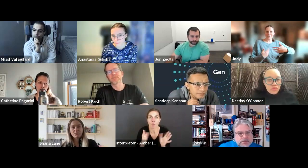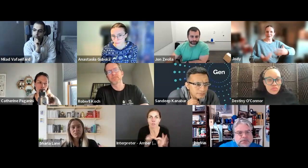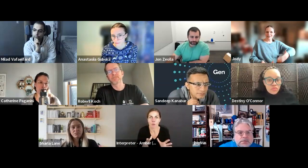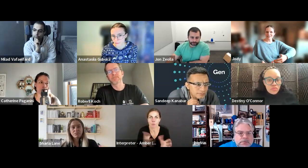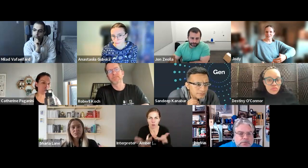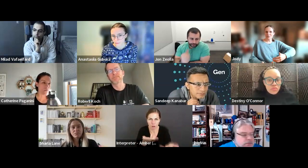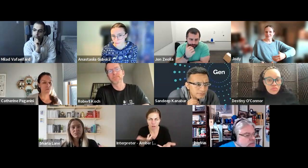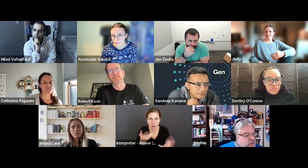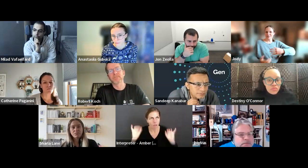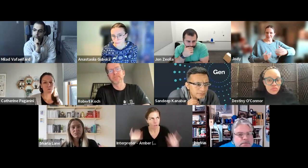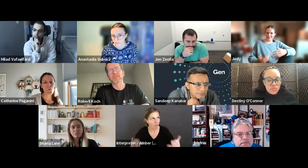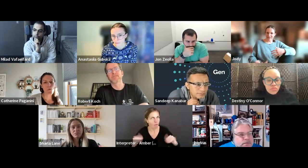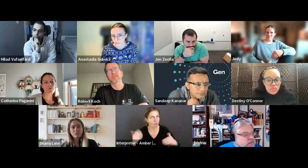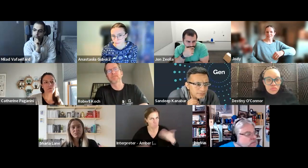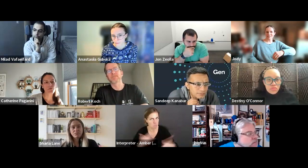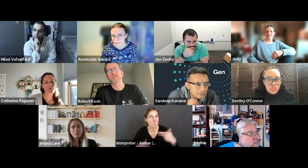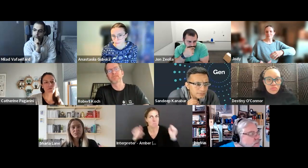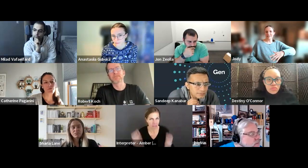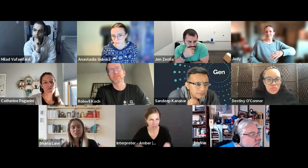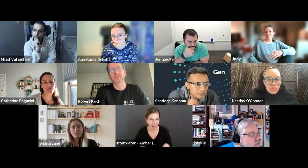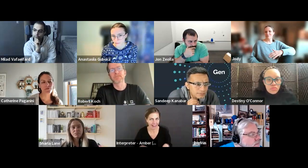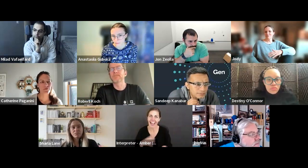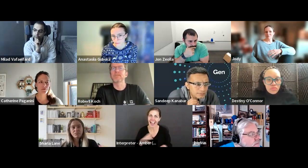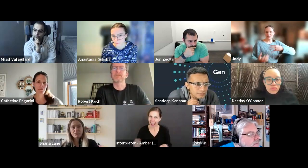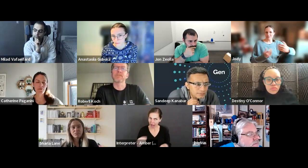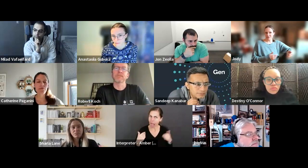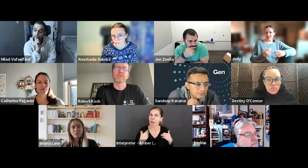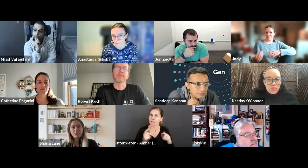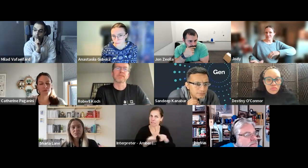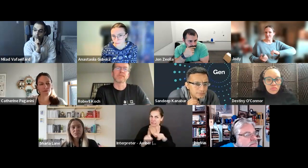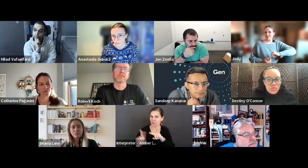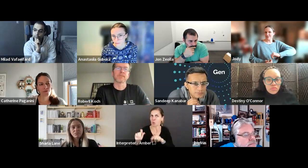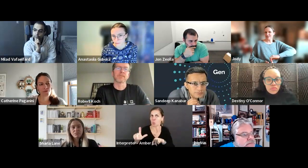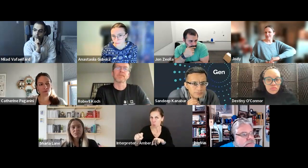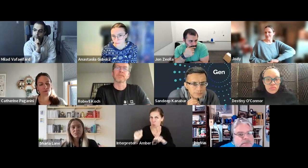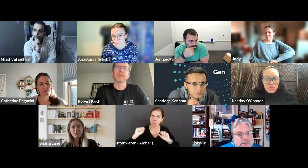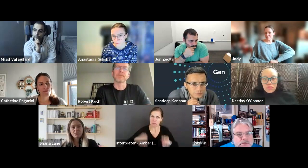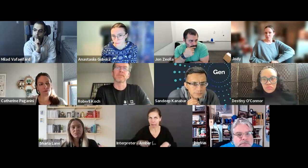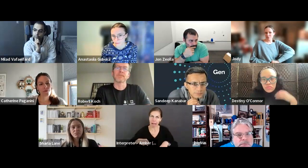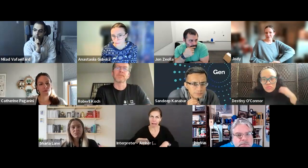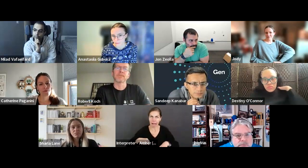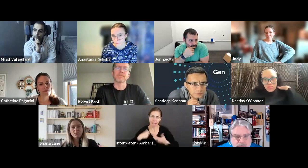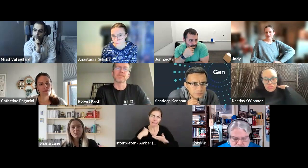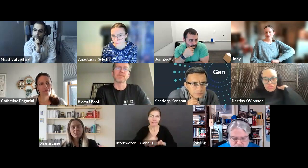there are all of these tools that will help facilitate the communication between somebody who signs and somebody who doesn't sign.